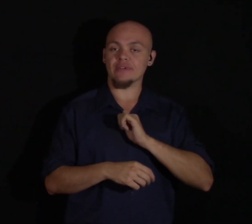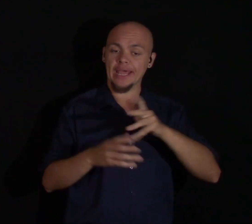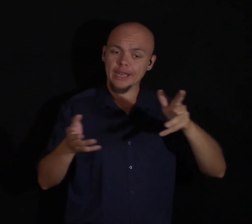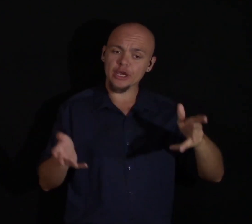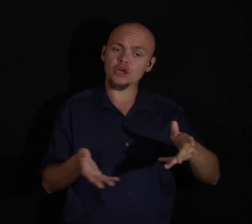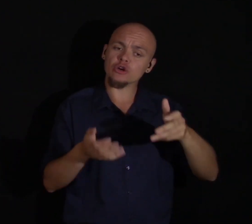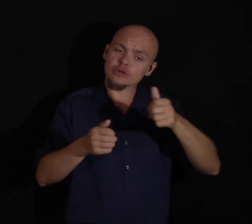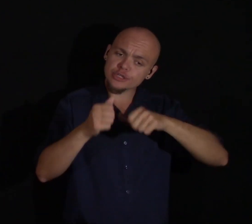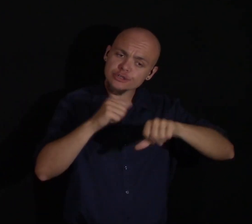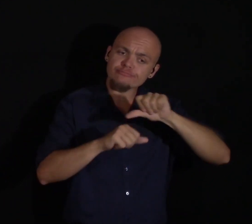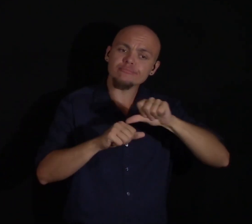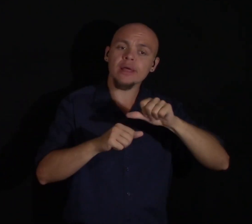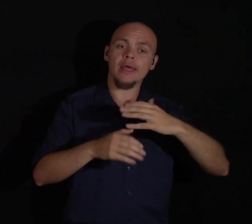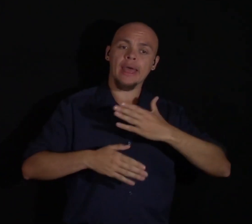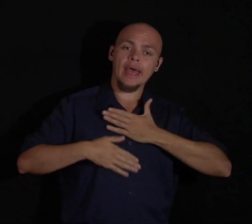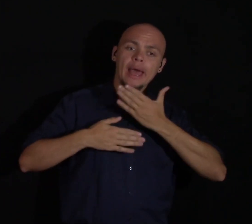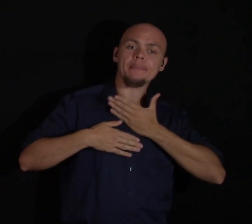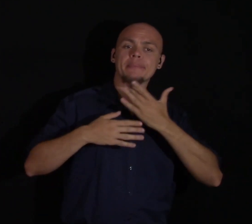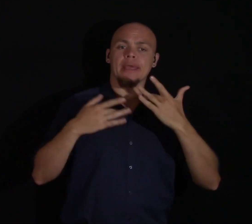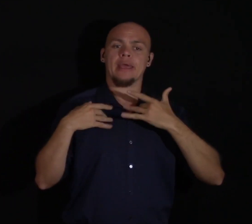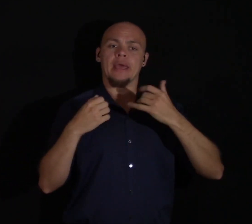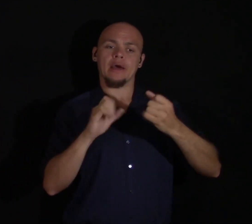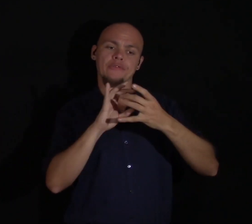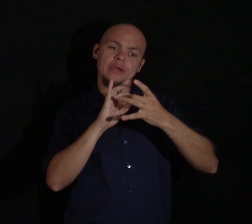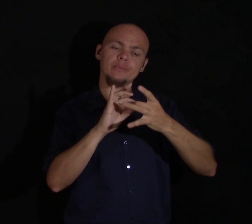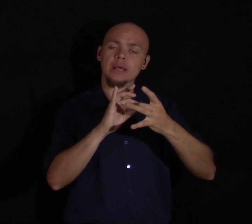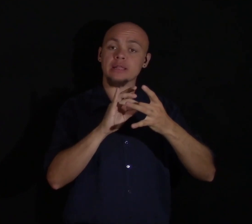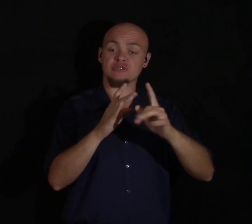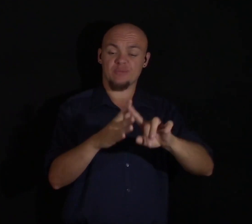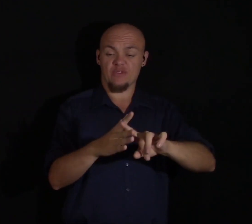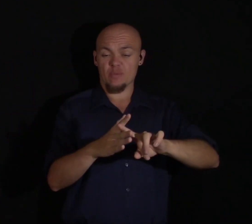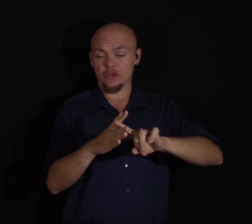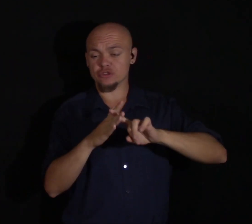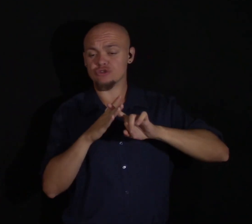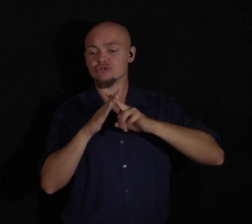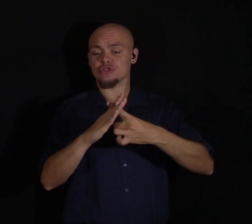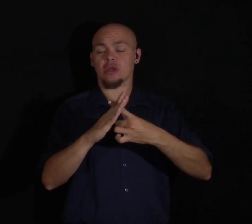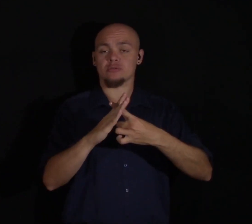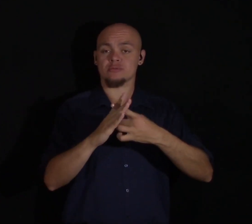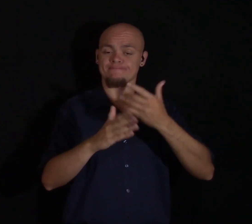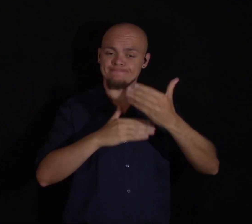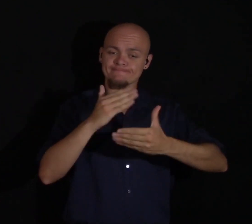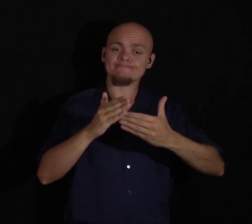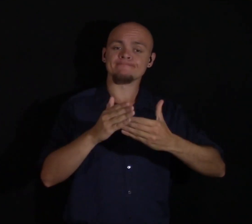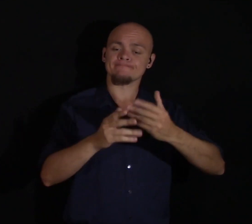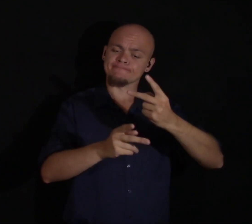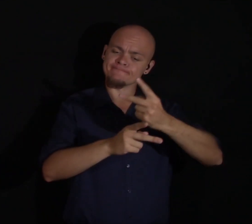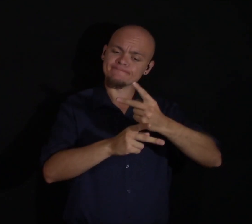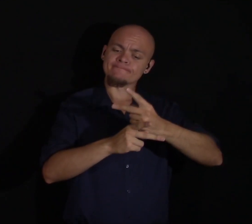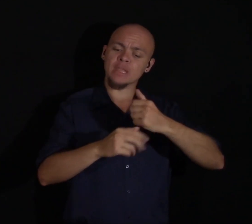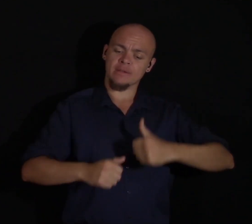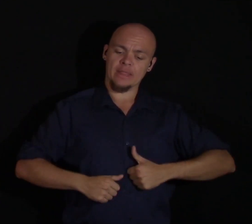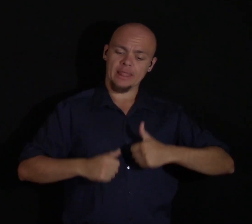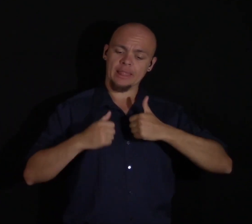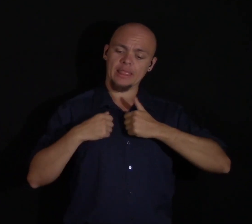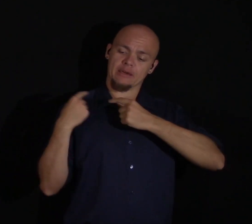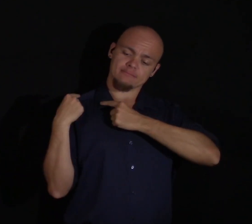to build happy, healthy relationships from the start and then nurture them throughout life.